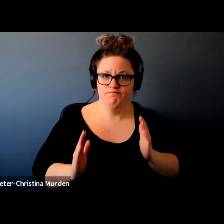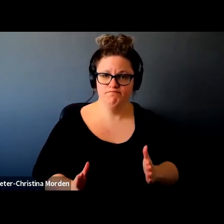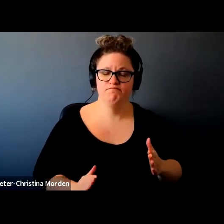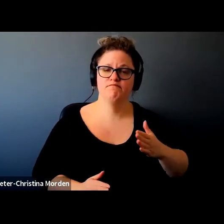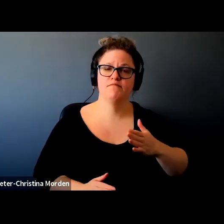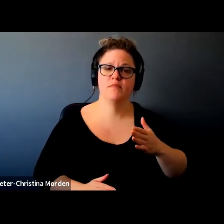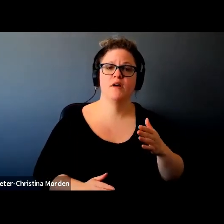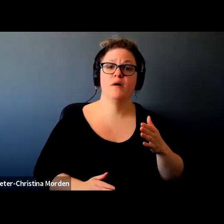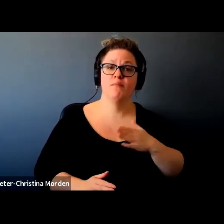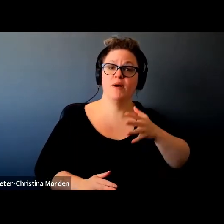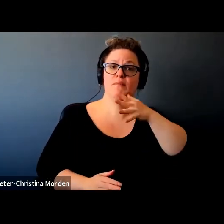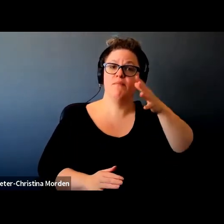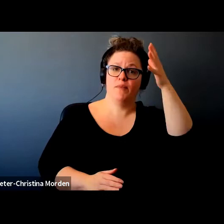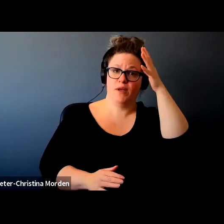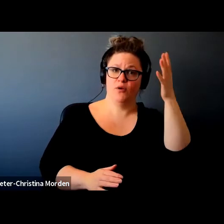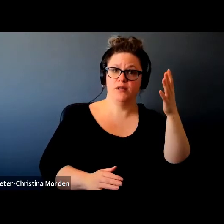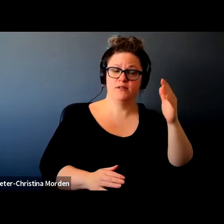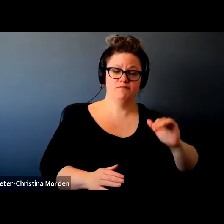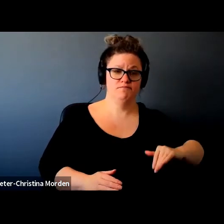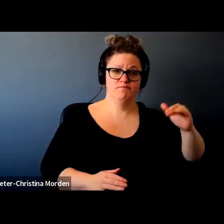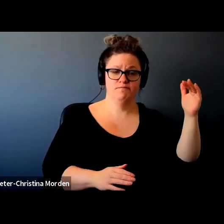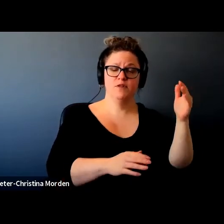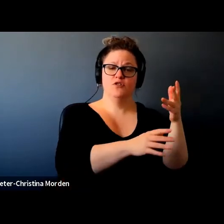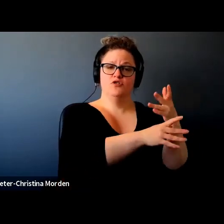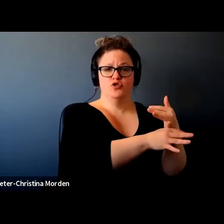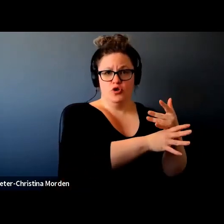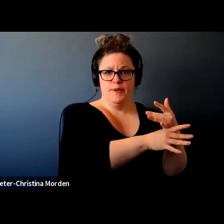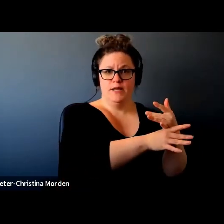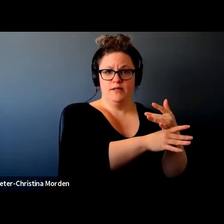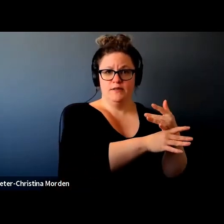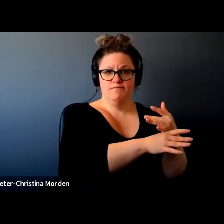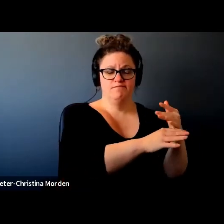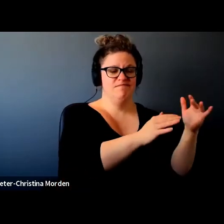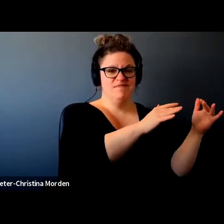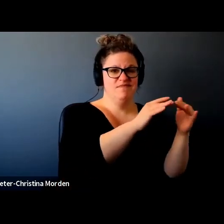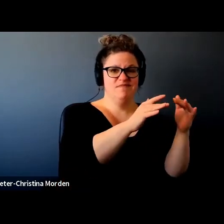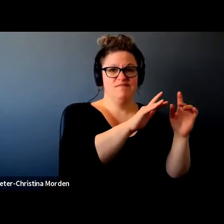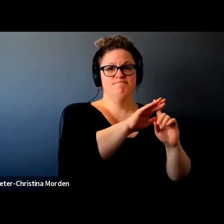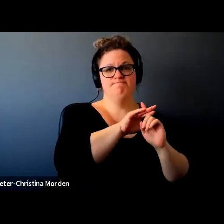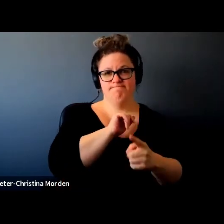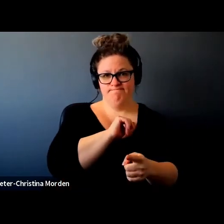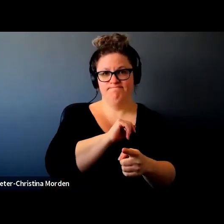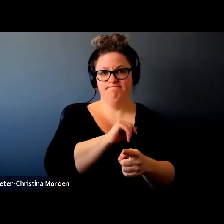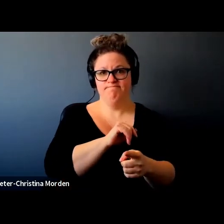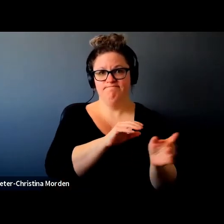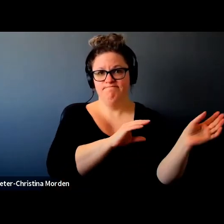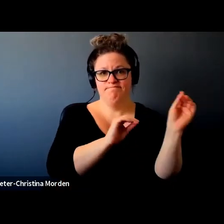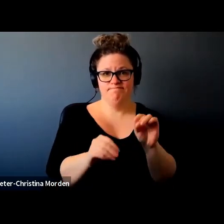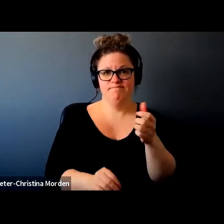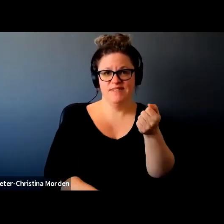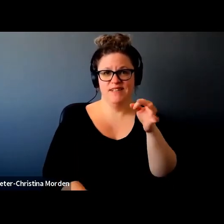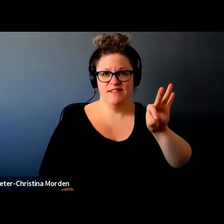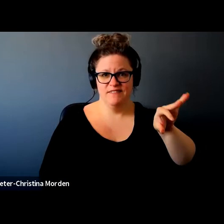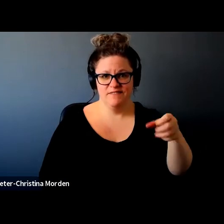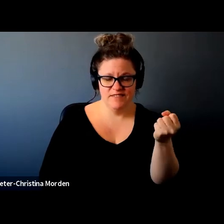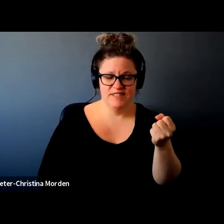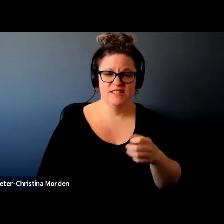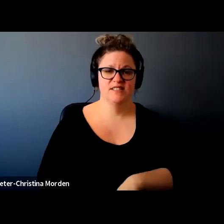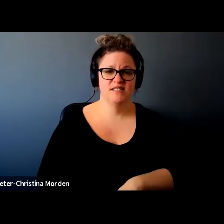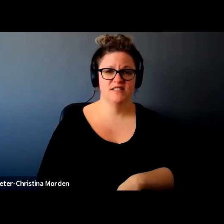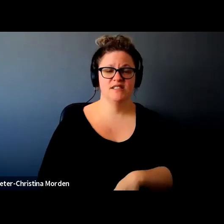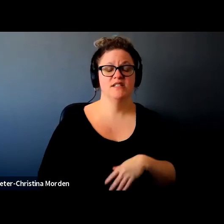German refugees in the 1950s. But because we live in a society that operates under the auspices of